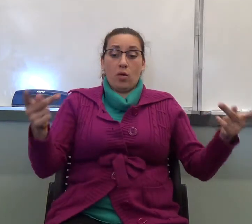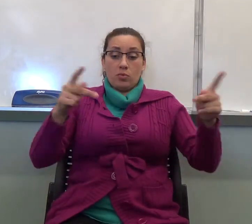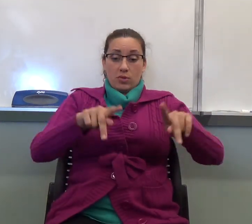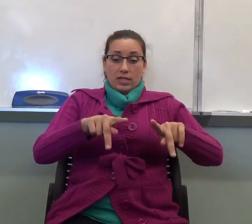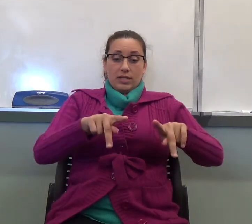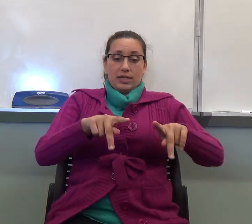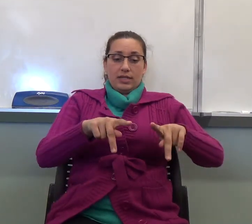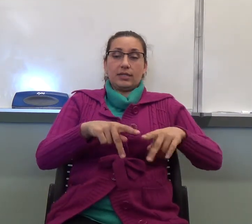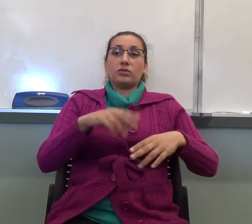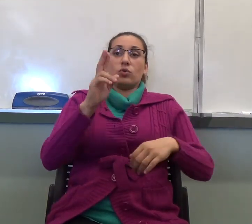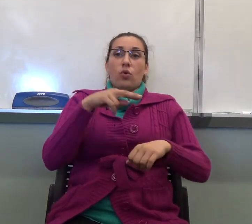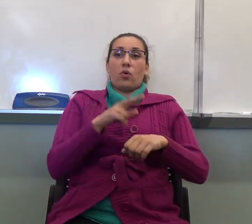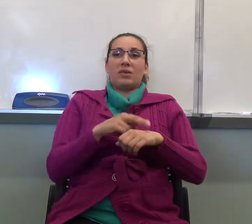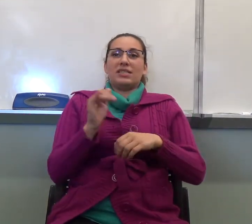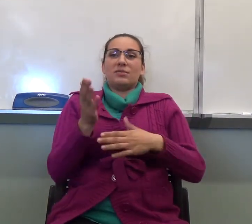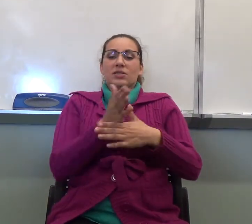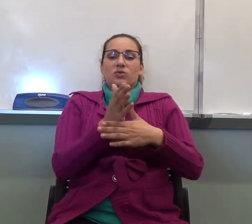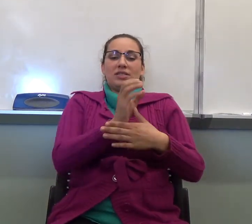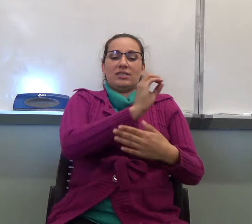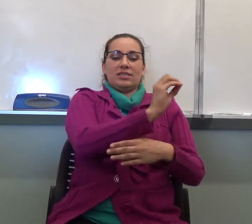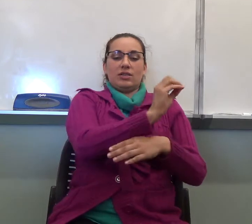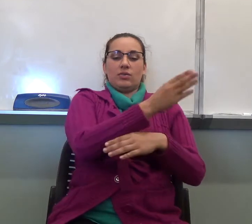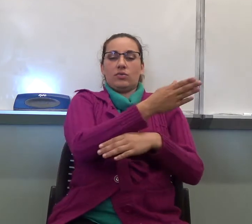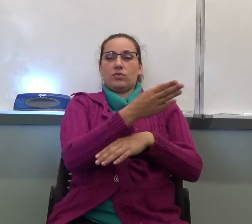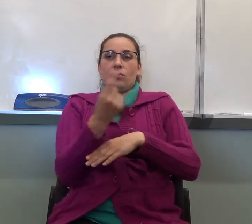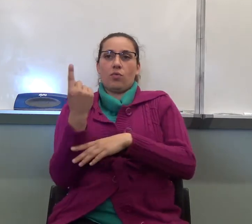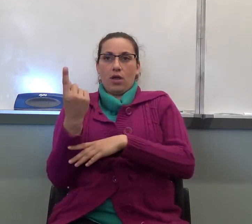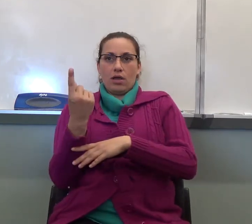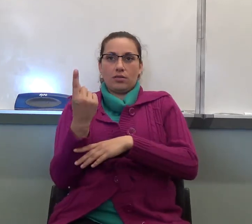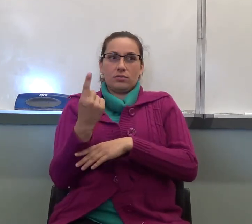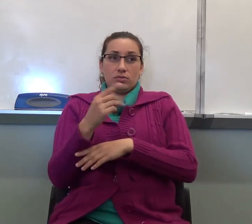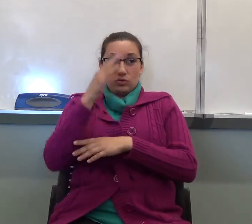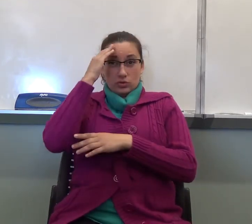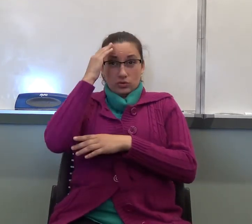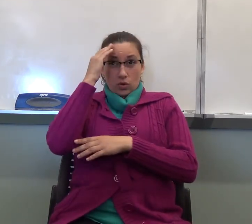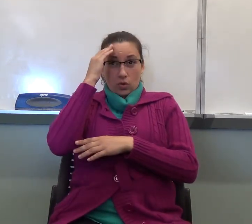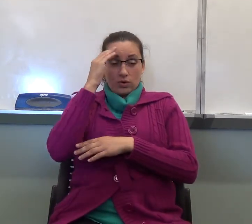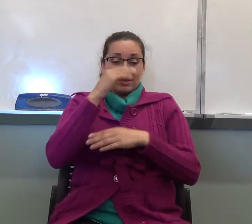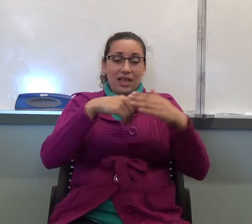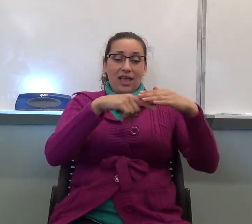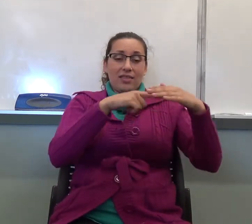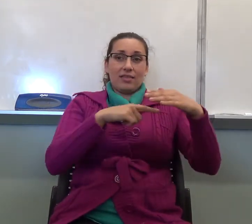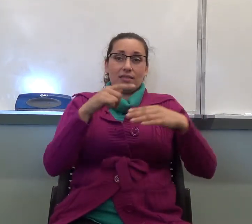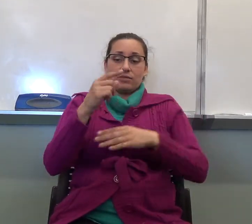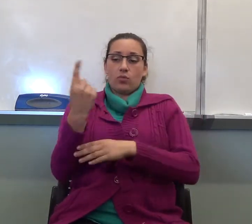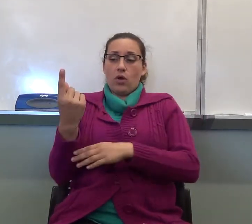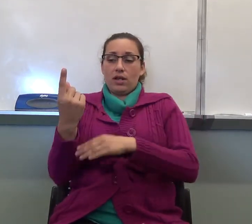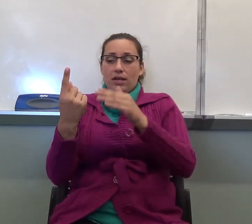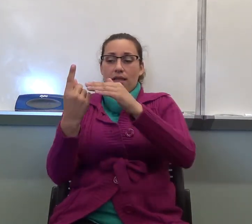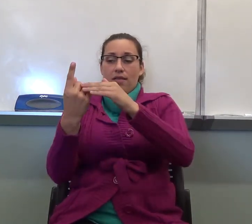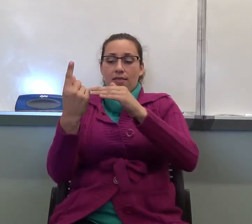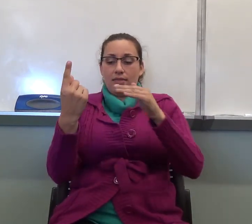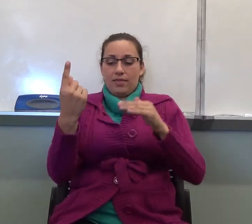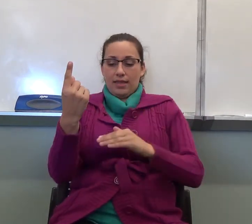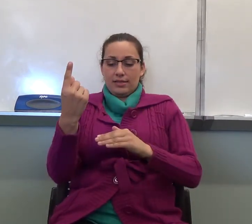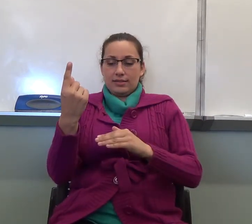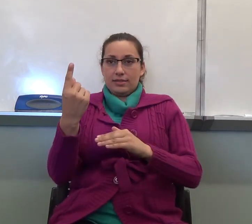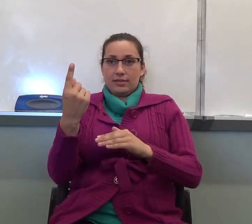Okay? So you know that a probability has to be less than or equal to 1, greater than or equal to 0. Now, how